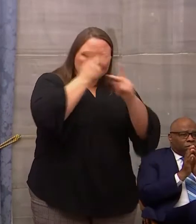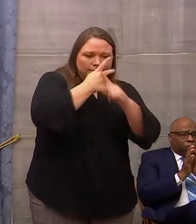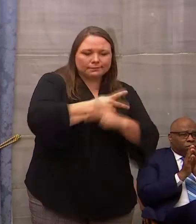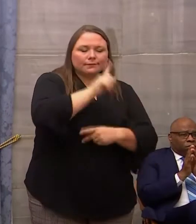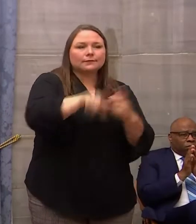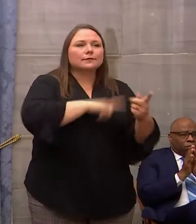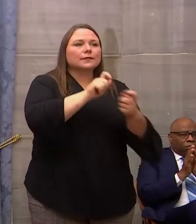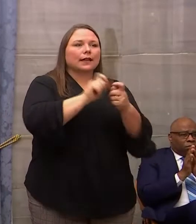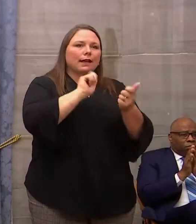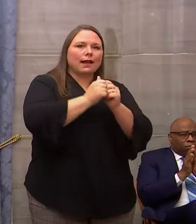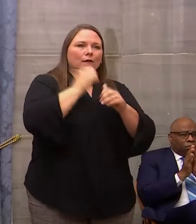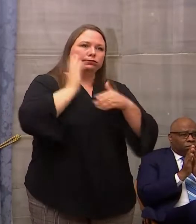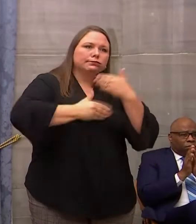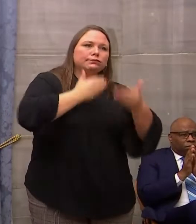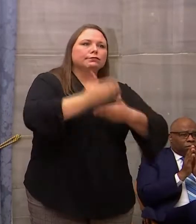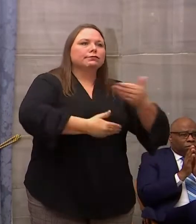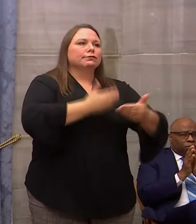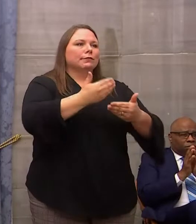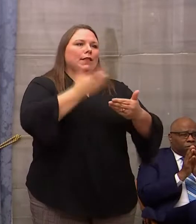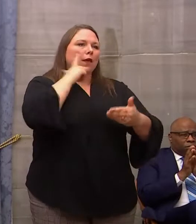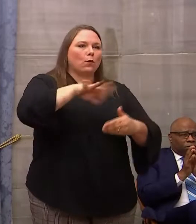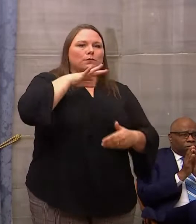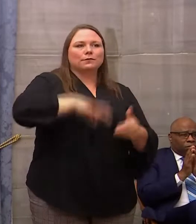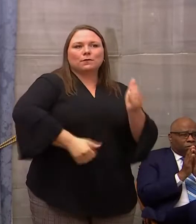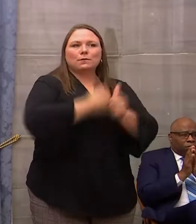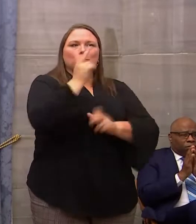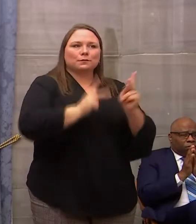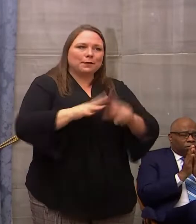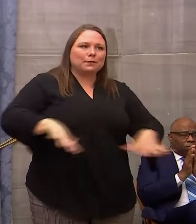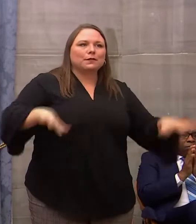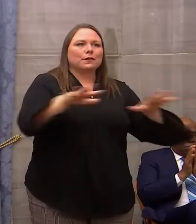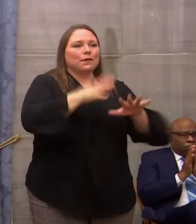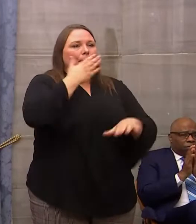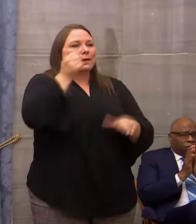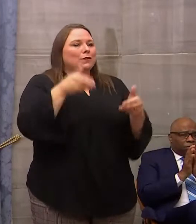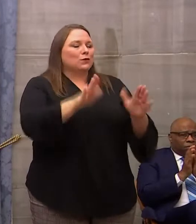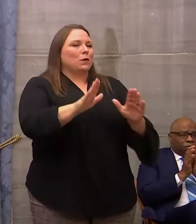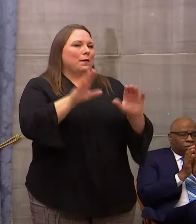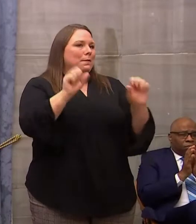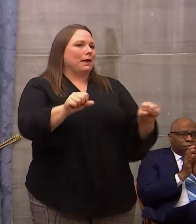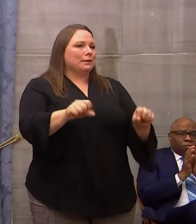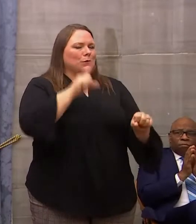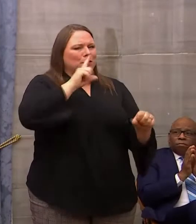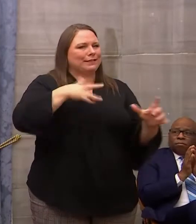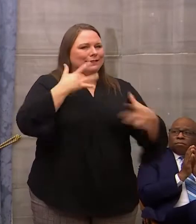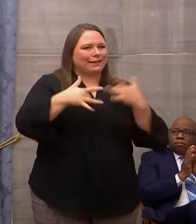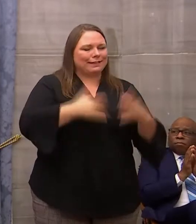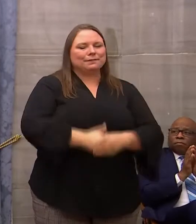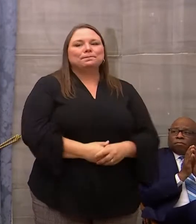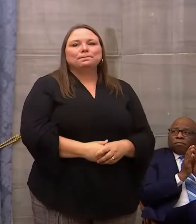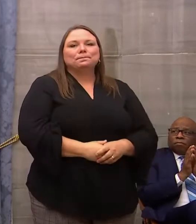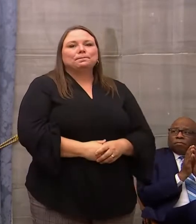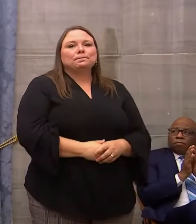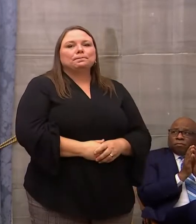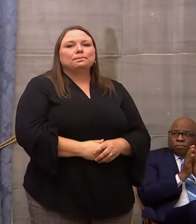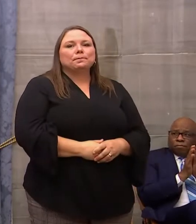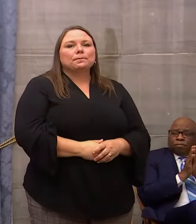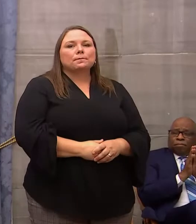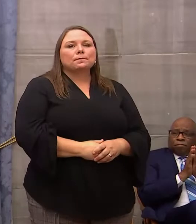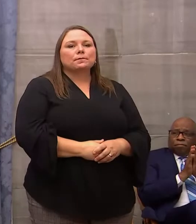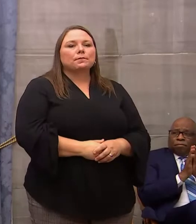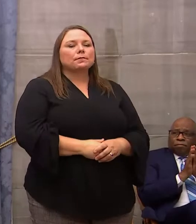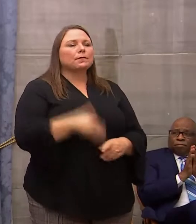way forward that benefits the most Tennesseans in the best possible way. I'm excited about that. We talked a little bit about,